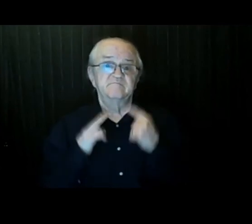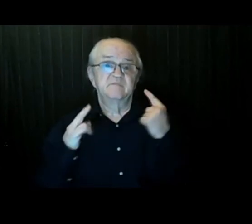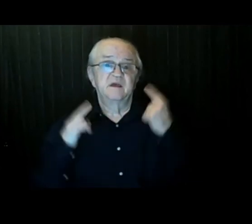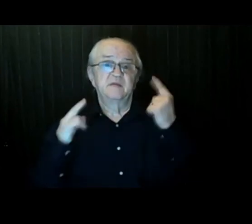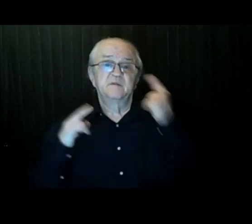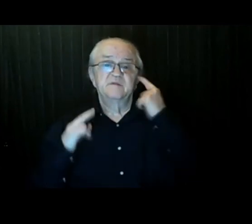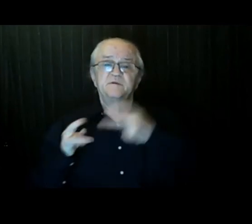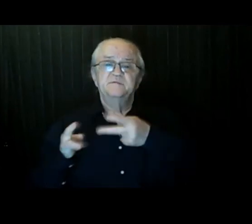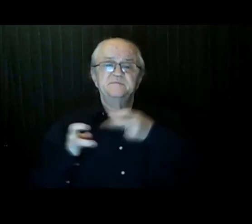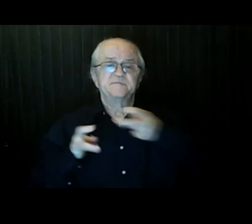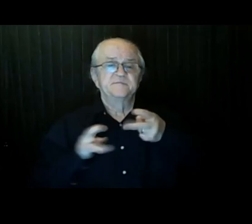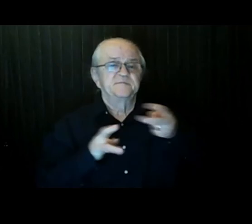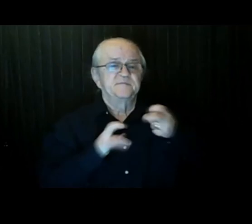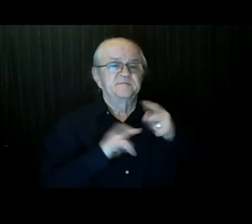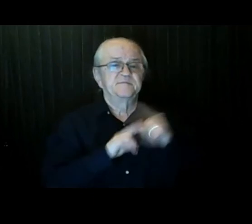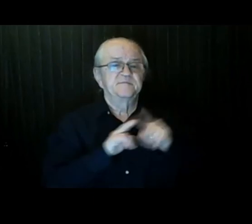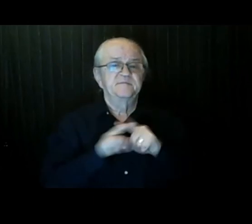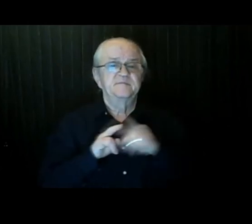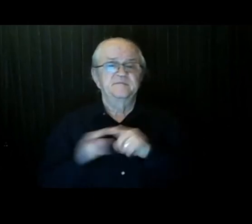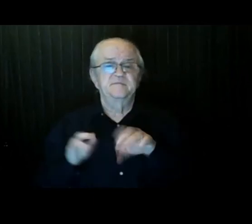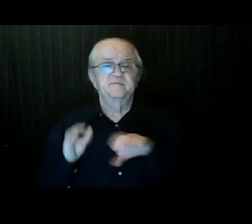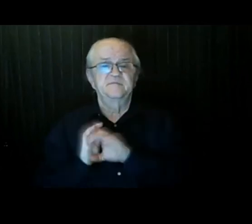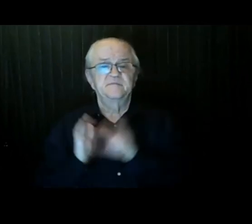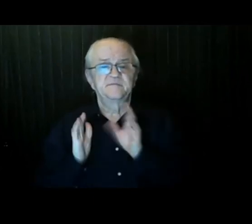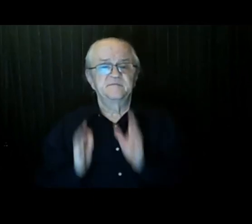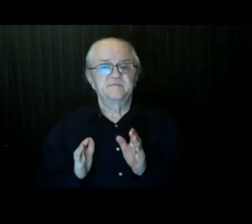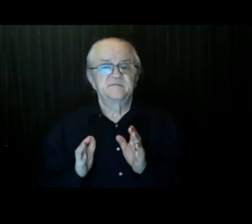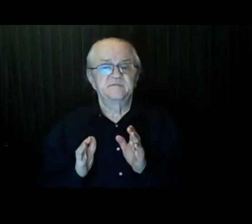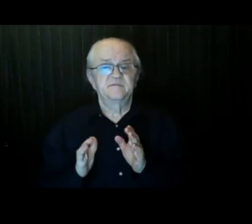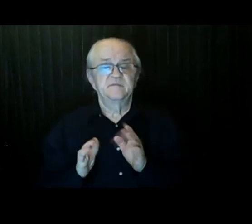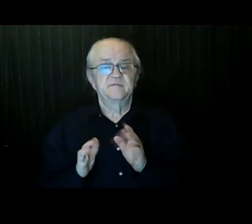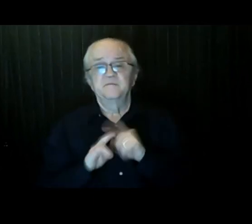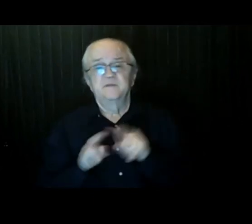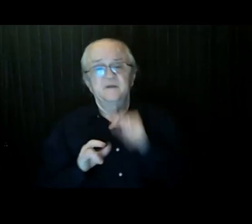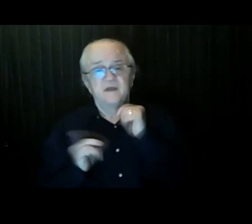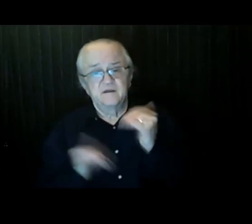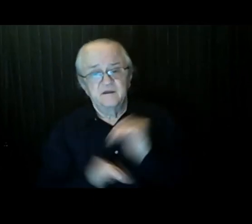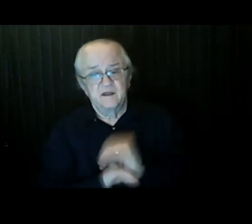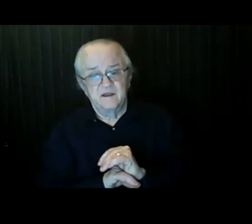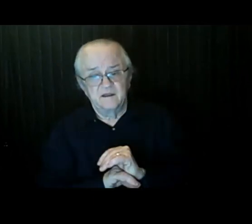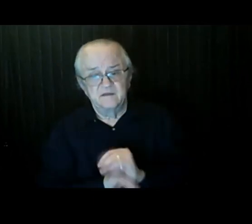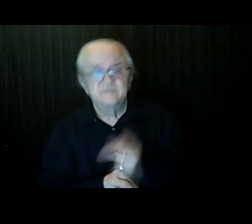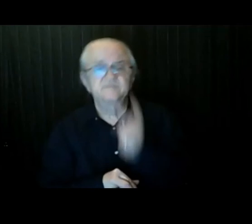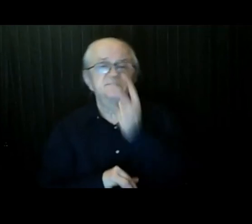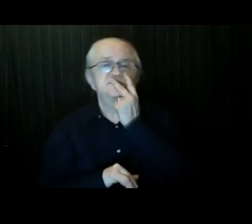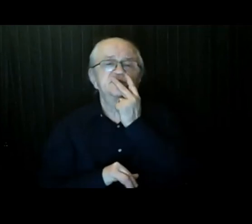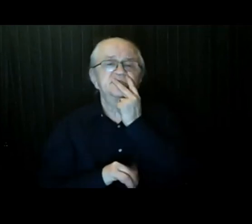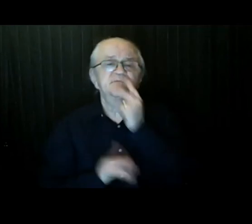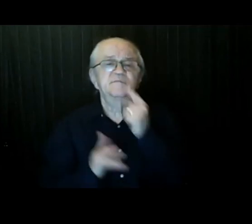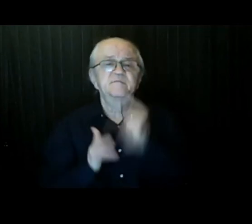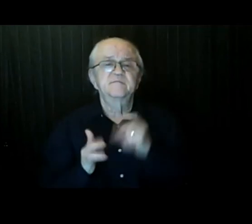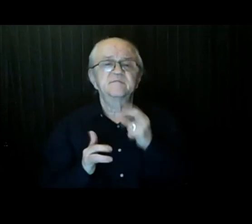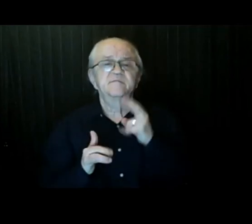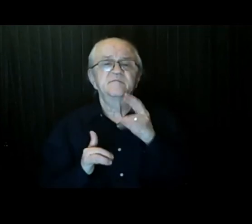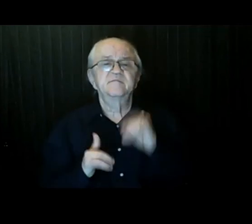interpretations. But like I said, she's not doing that tonight. Let's see what Darci has in store for